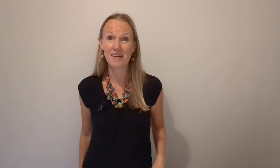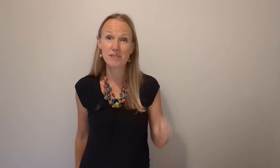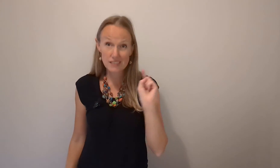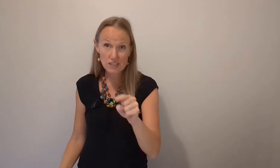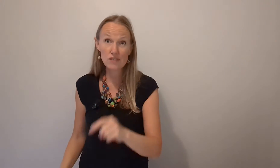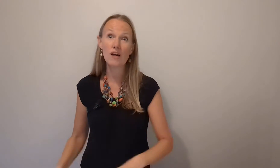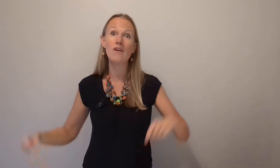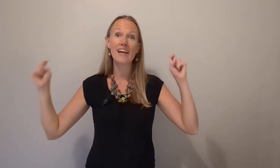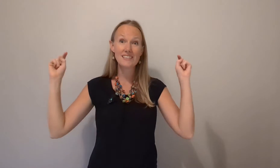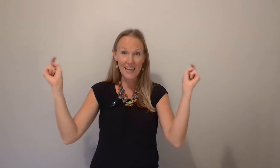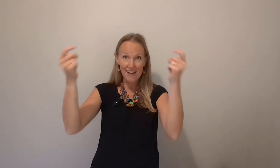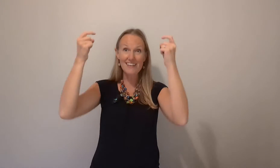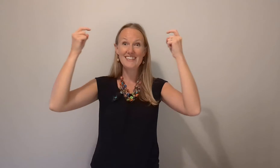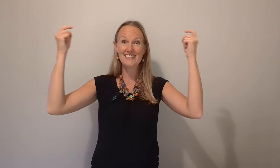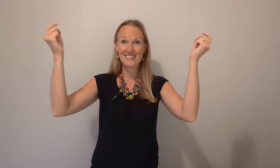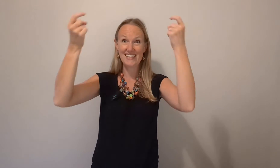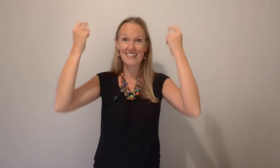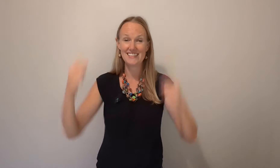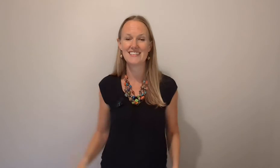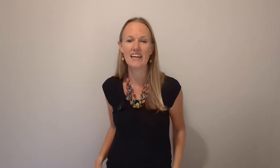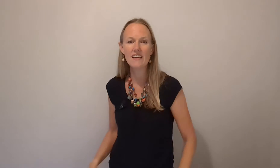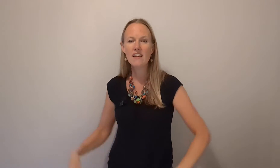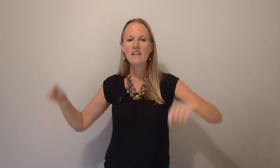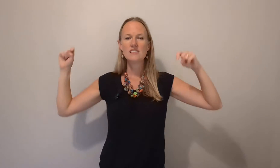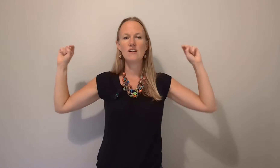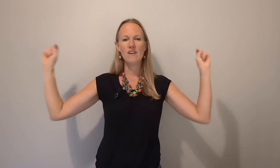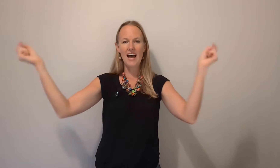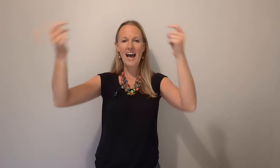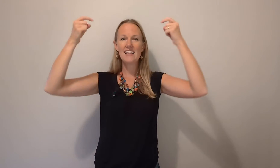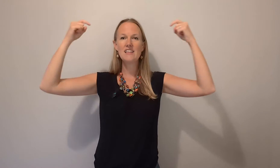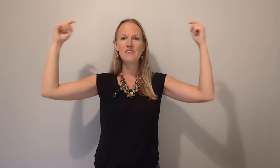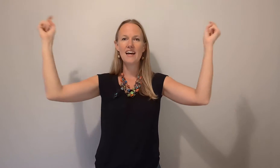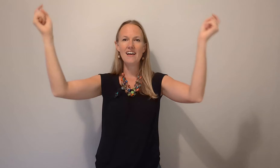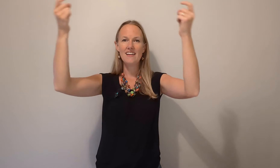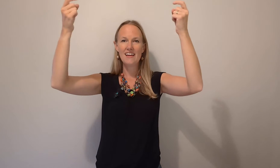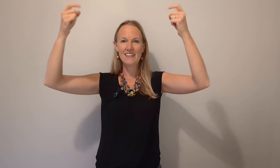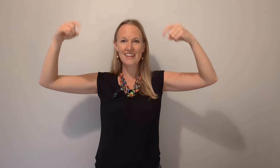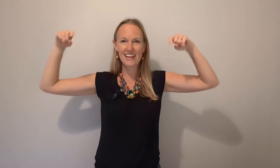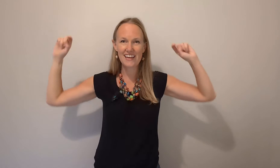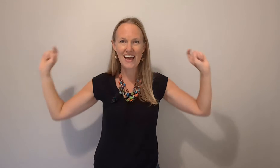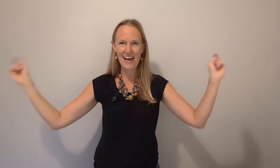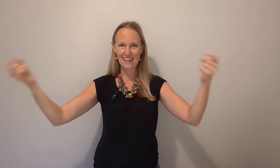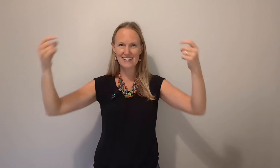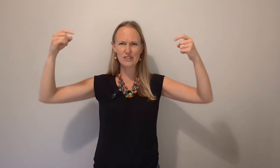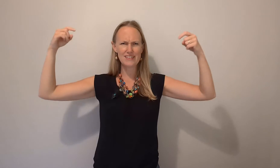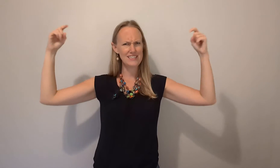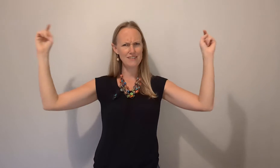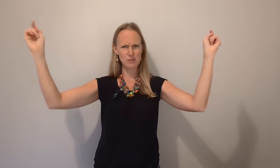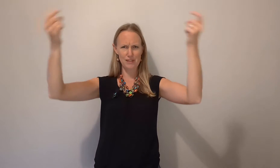clapping. But just so you know, ASL is just like this, okay? So hallelujah, and then again, hallelujah. The shadow's pretty